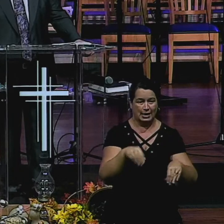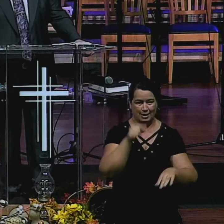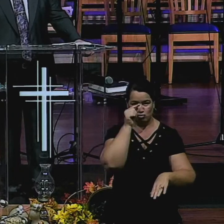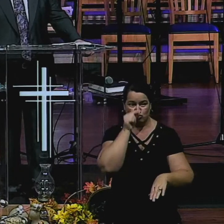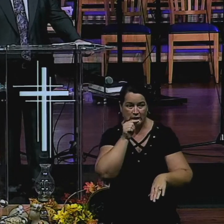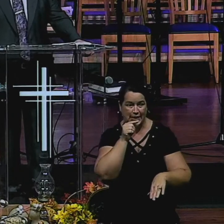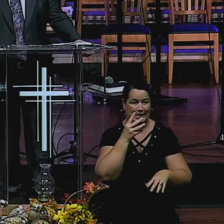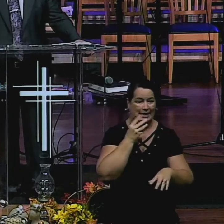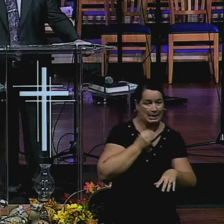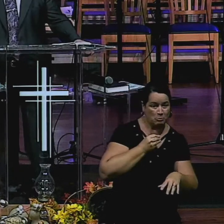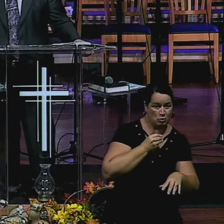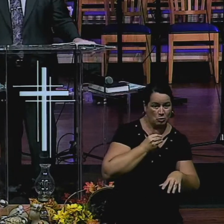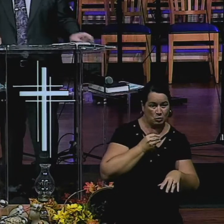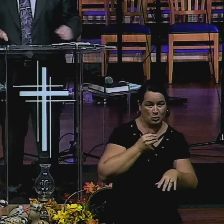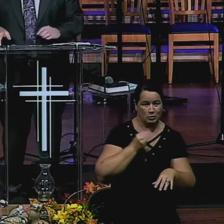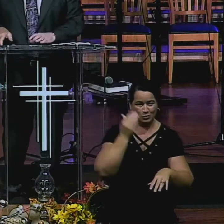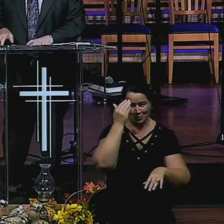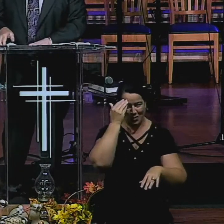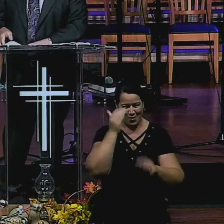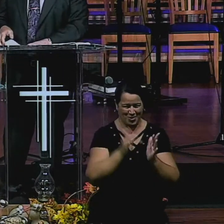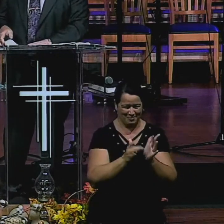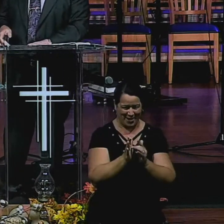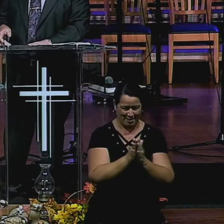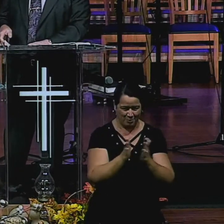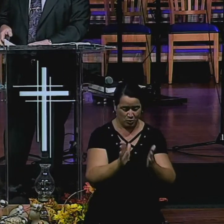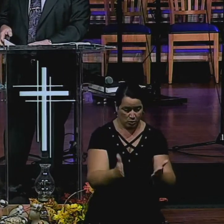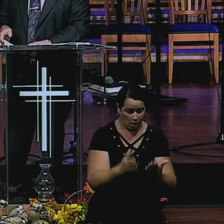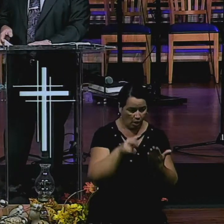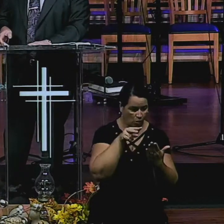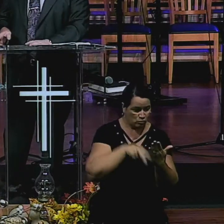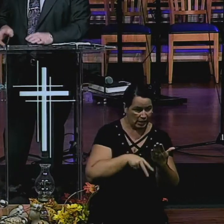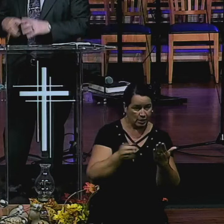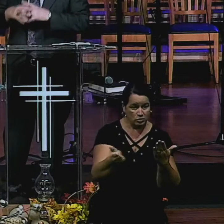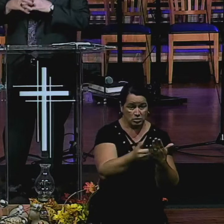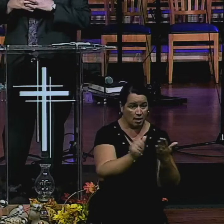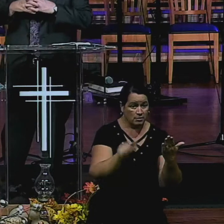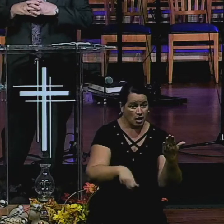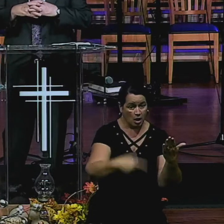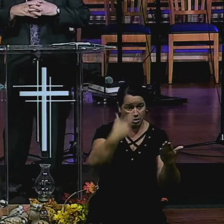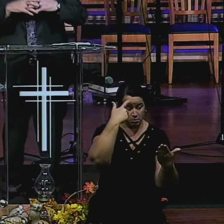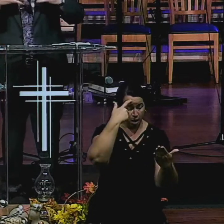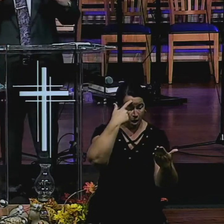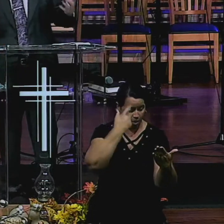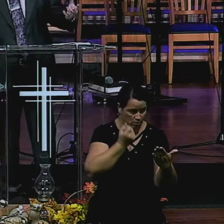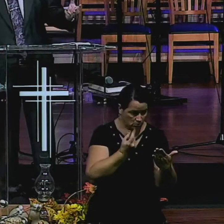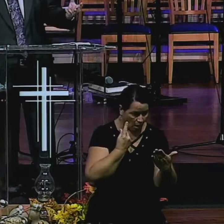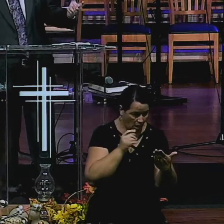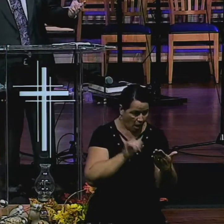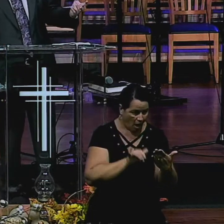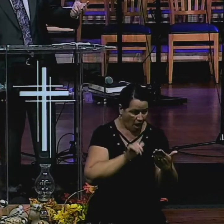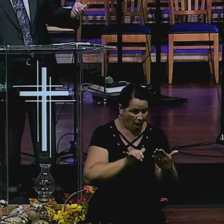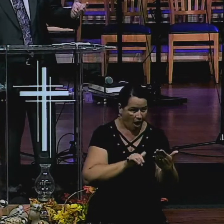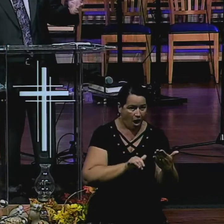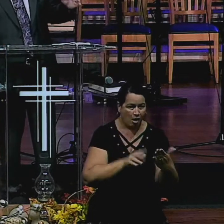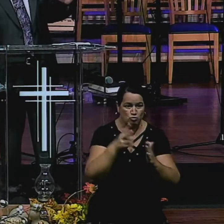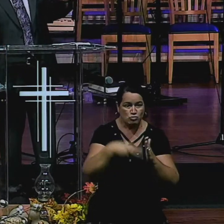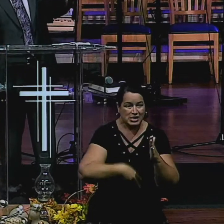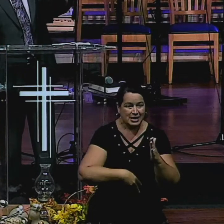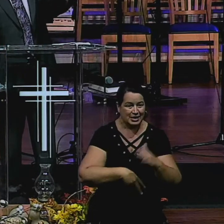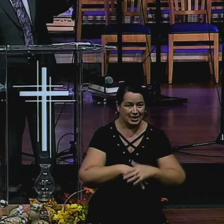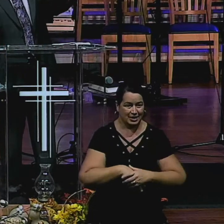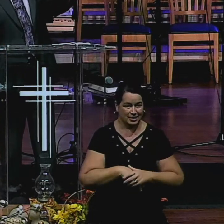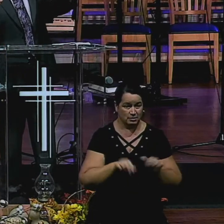the Bible. You can just pick it up between you and God, the Holy Spirit. You can read and your mind can be illuminated through the Word of God.